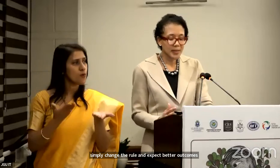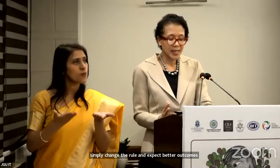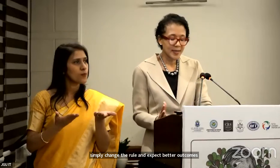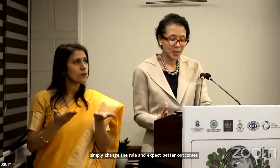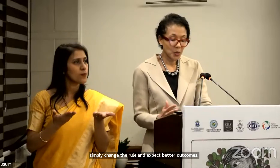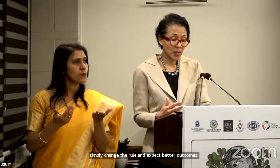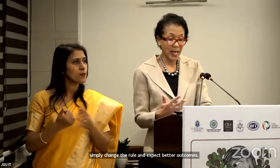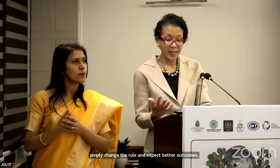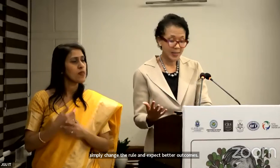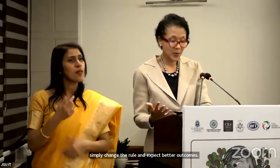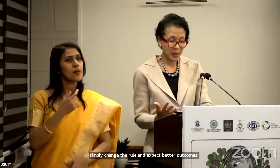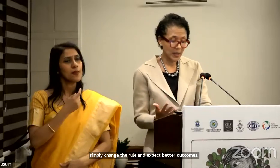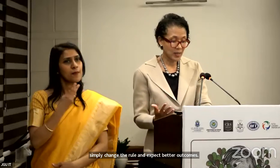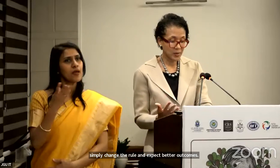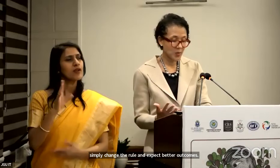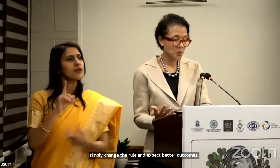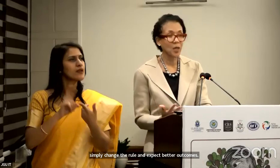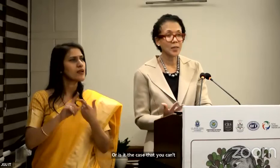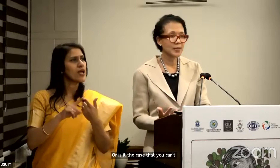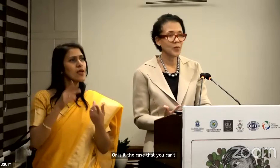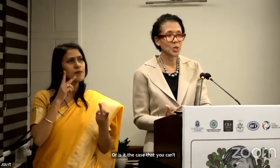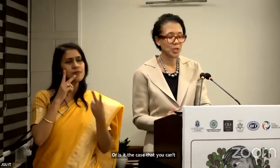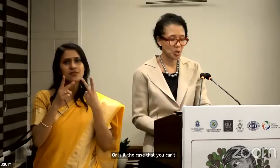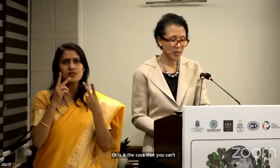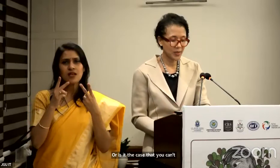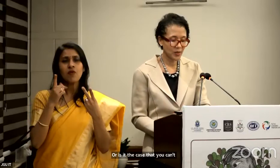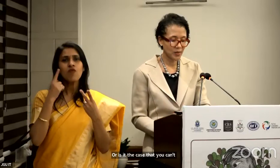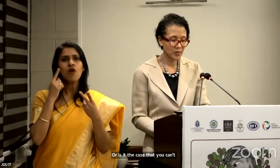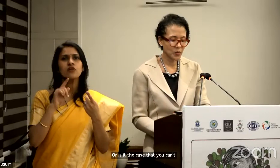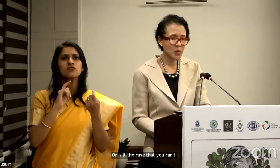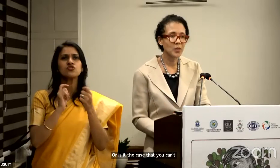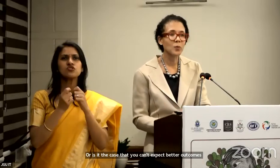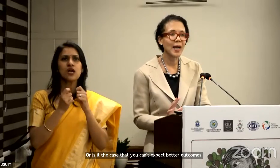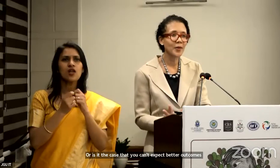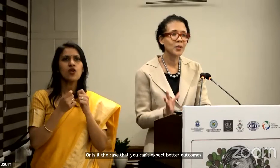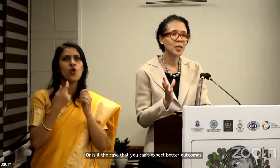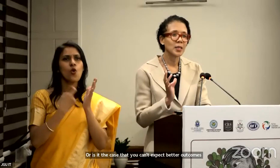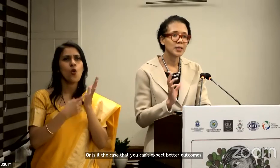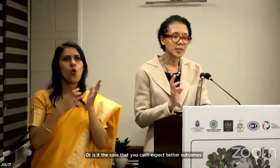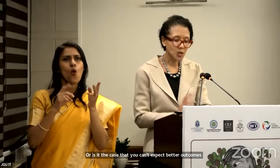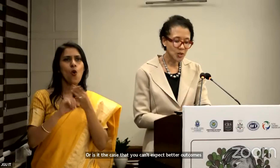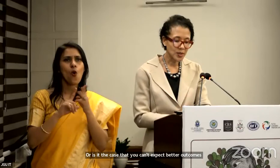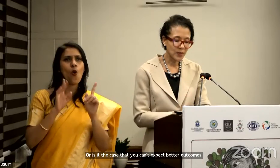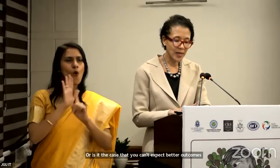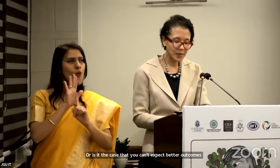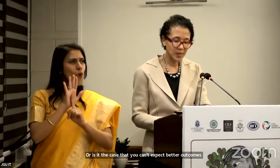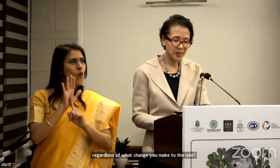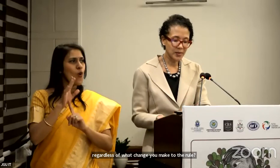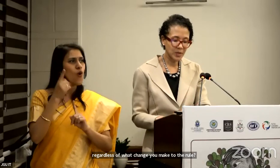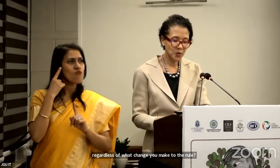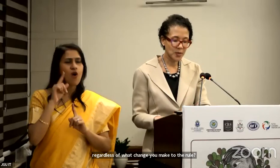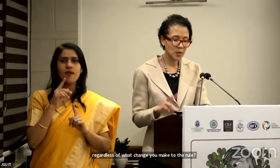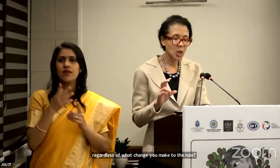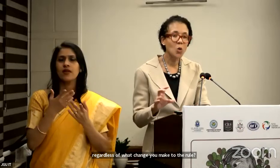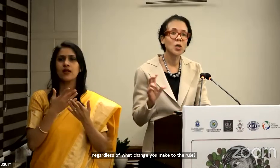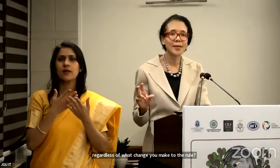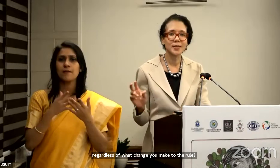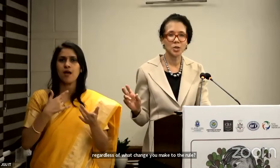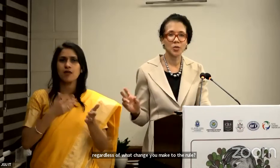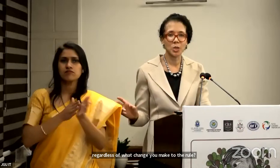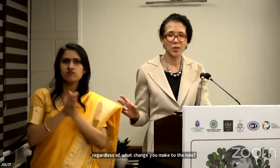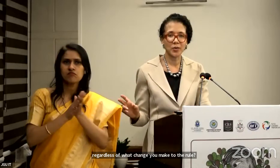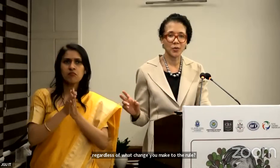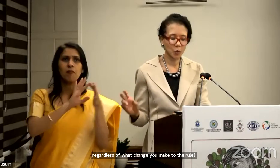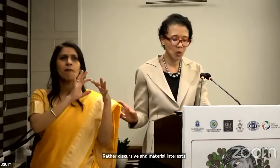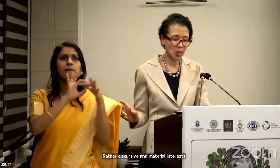nor is it the case that you can't expect better outcomes regardless of what change you make to the rule. Rather, discursive and material interests